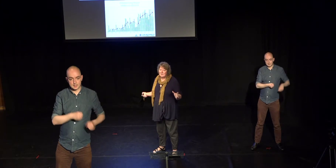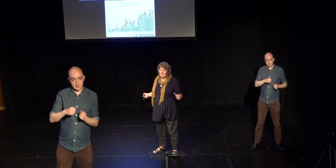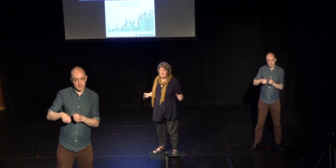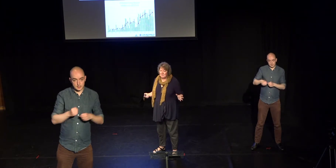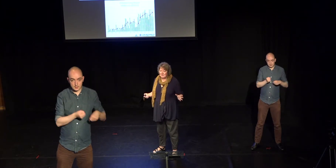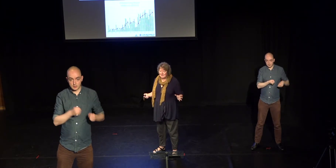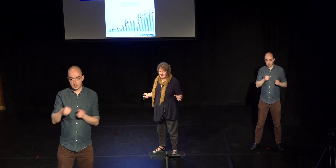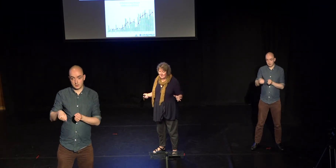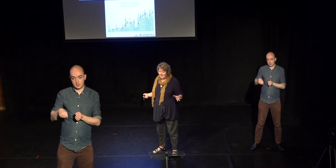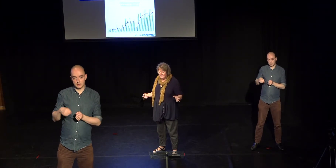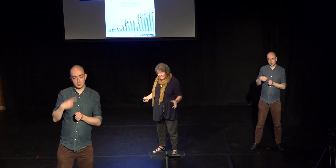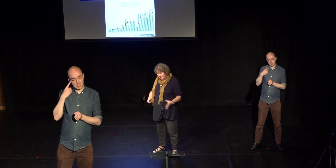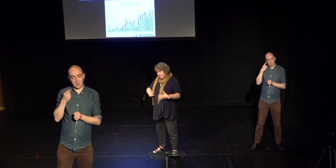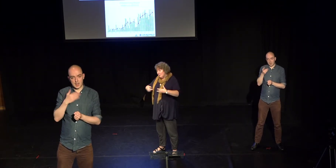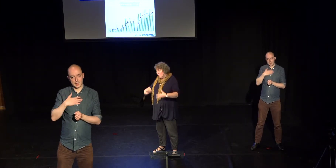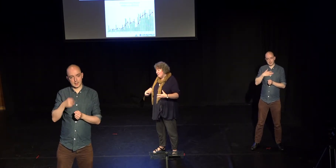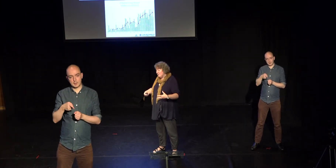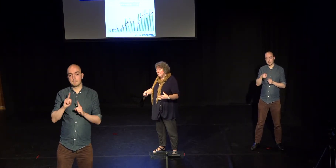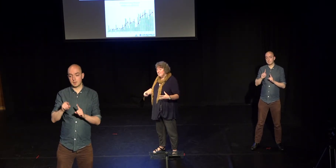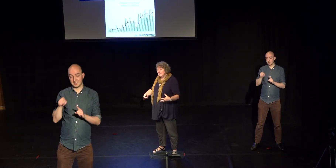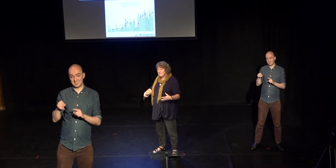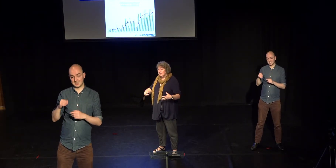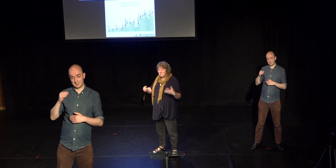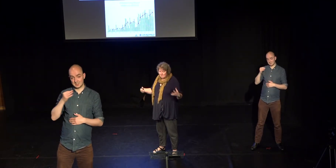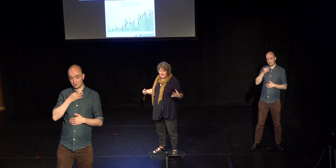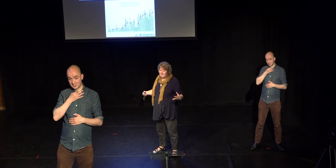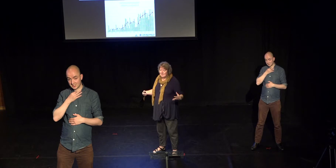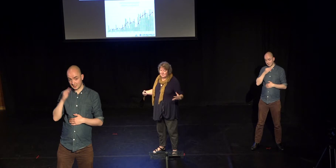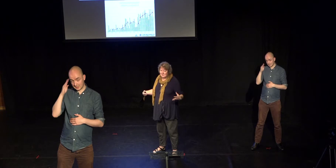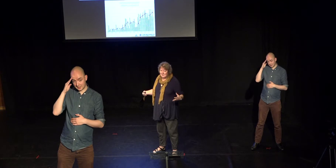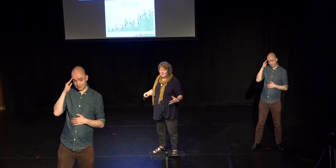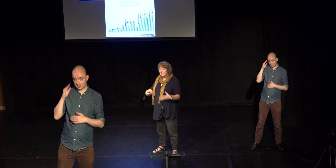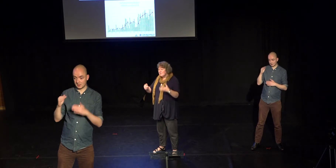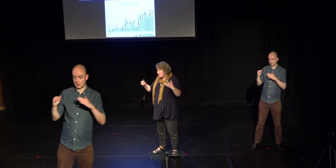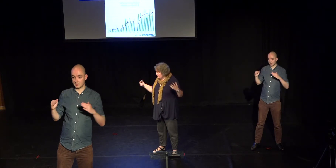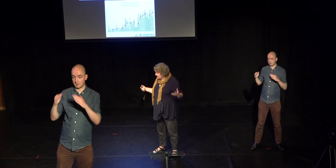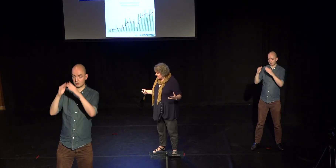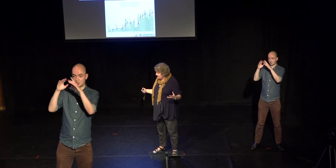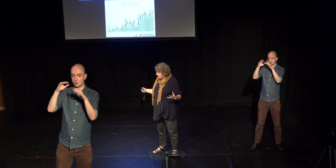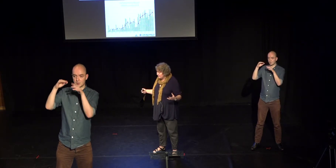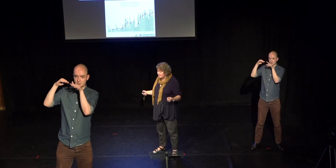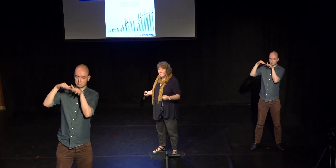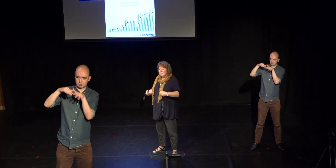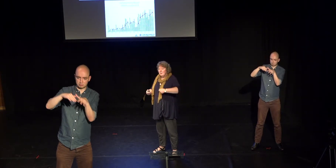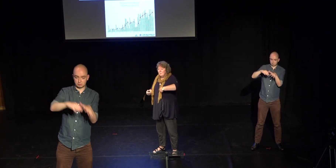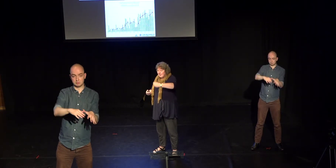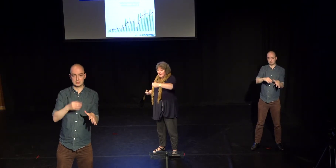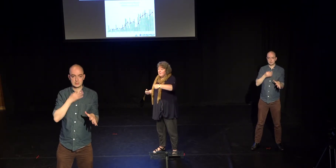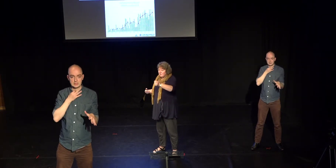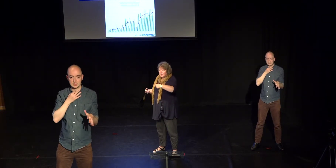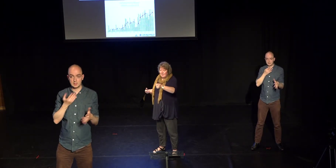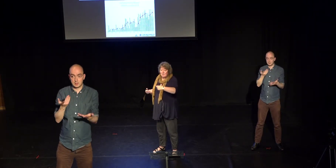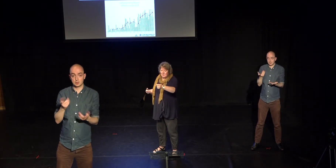You get avalanches in the mountains, okay? So a lot of effort is being made to deal with the avalanches. A lot of studying of avalanches,